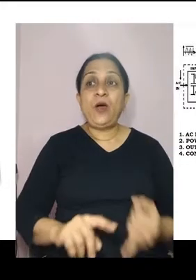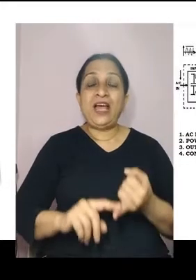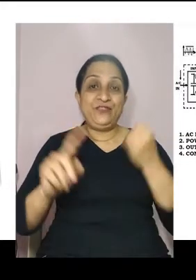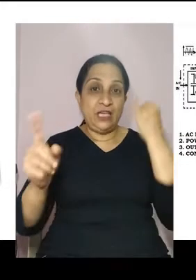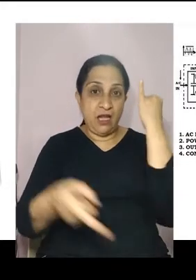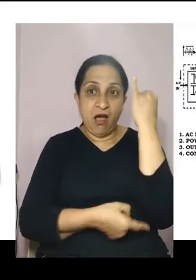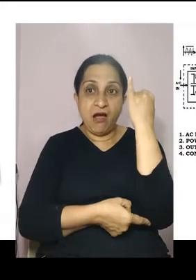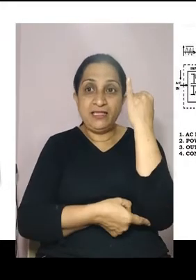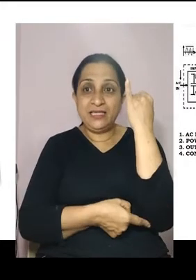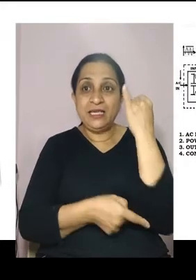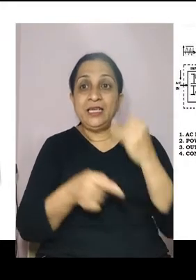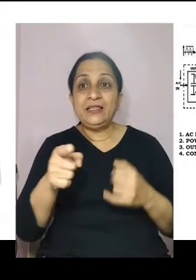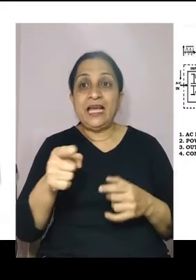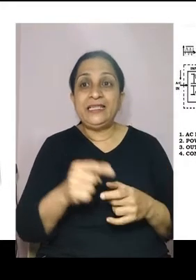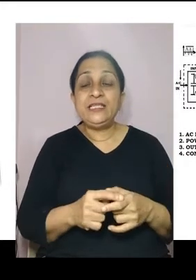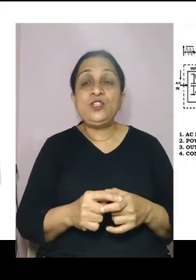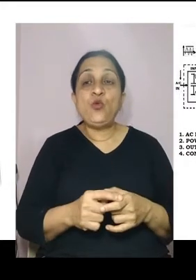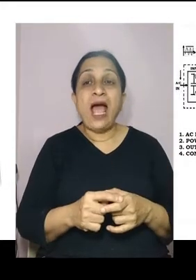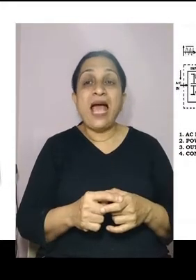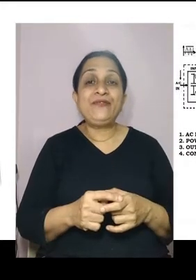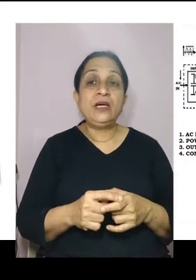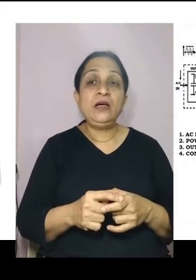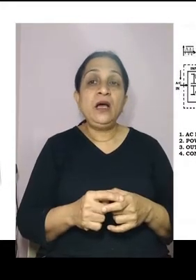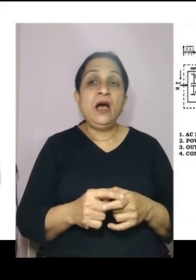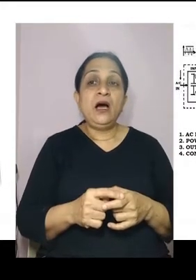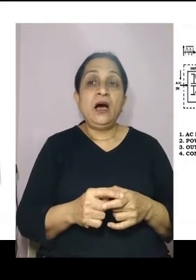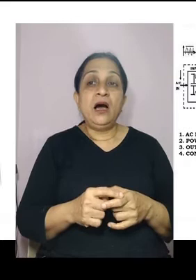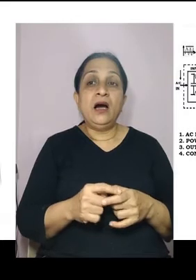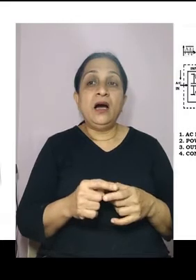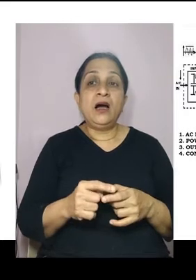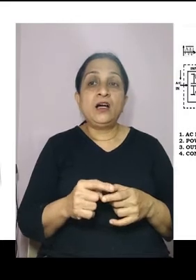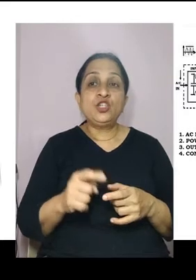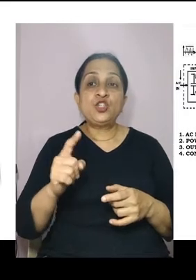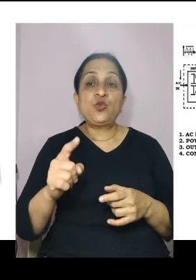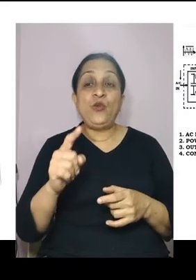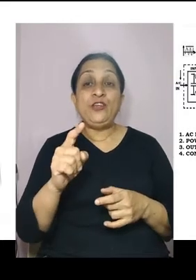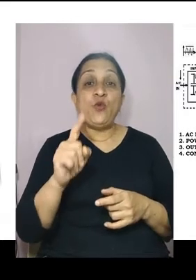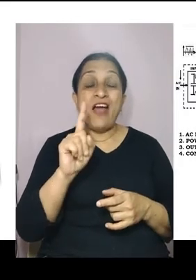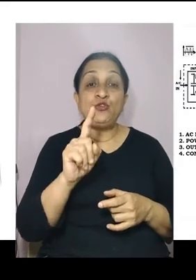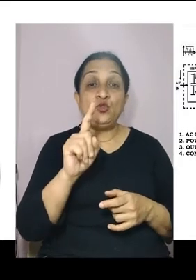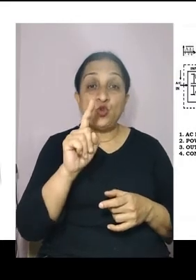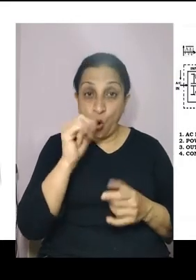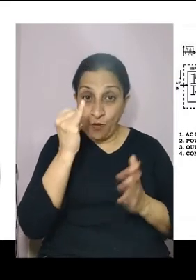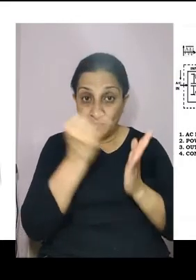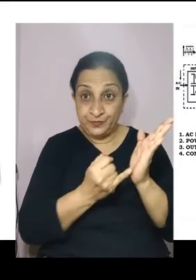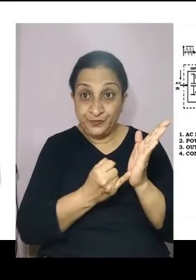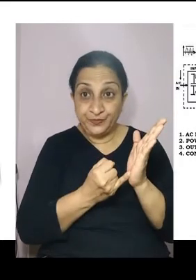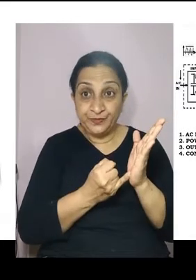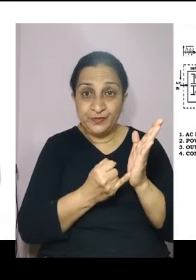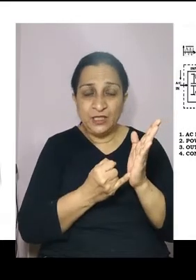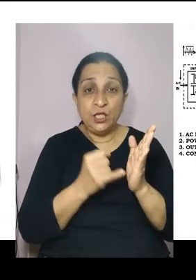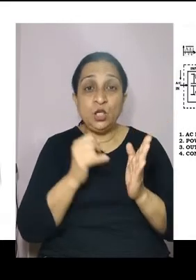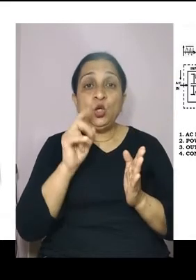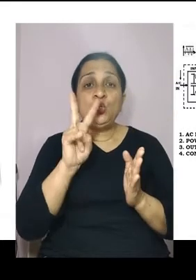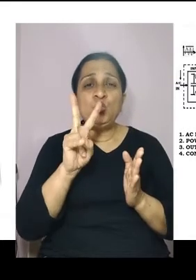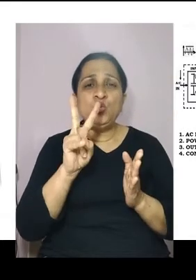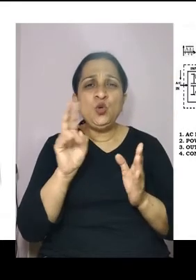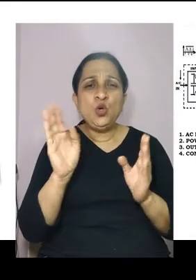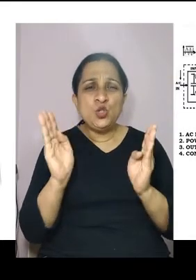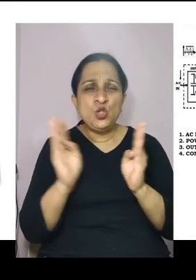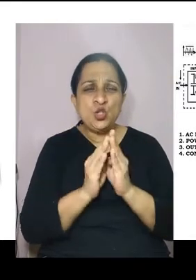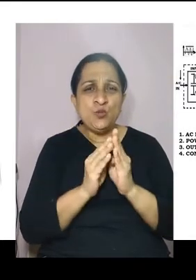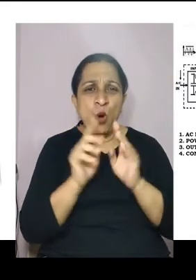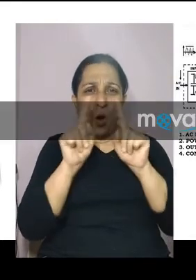Then you have the last, that is you have the where you have to draw